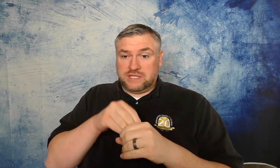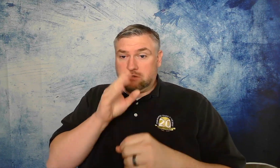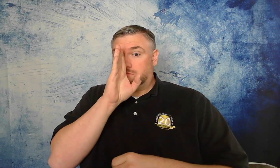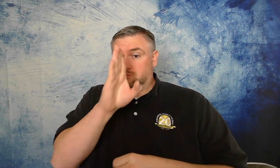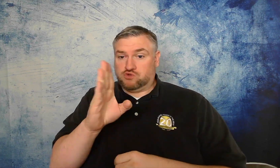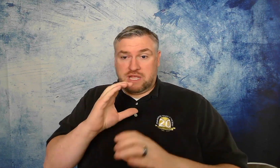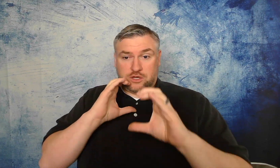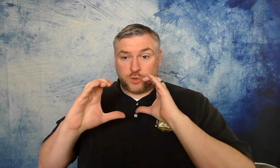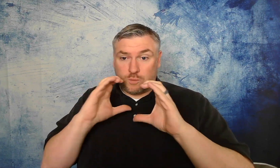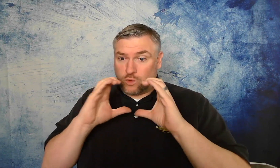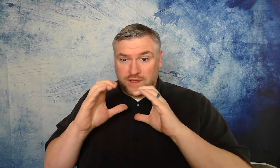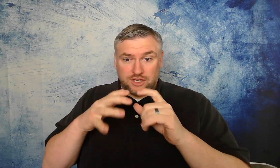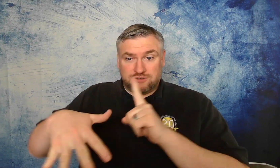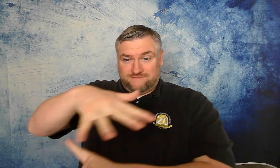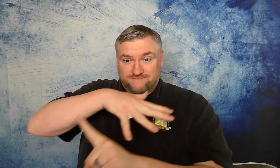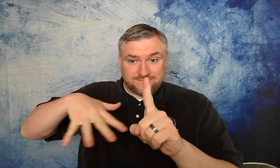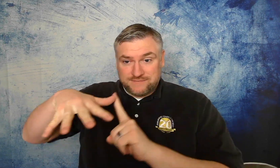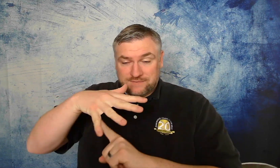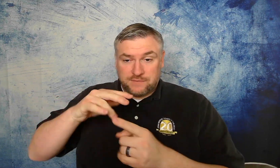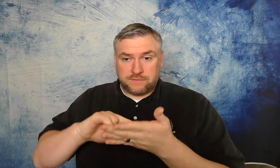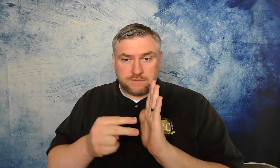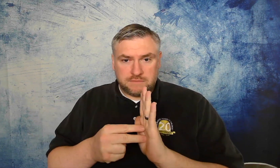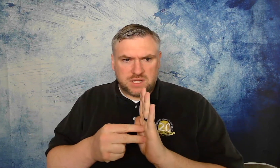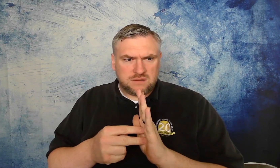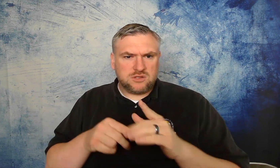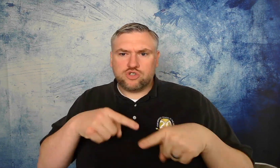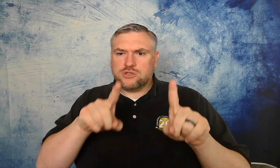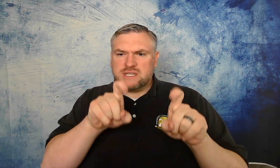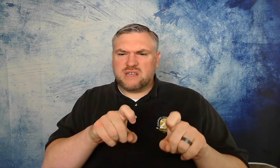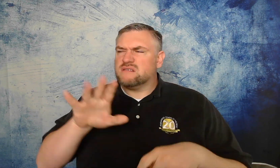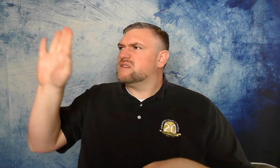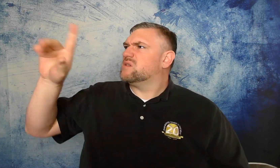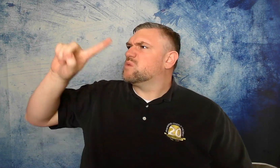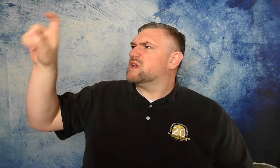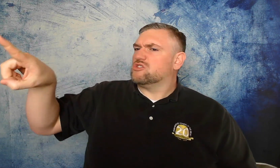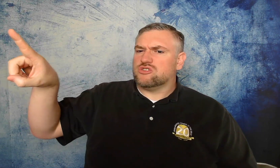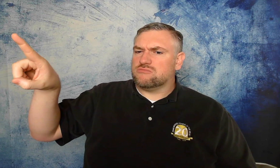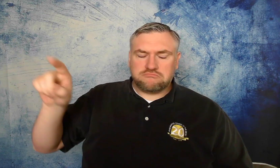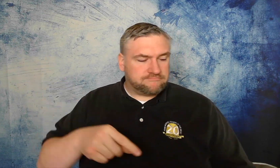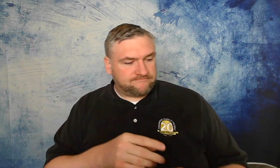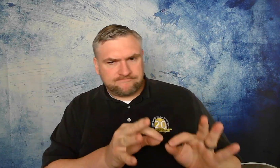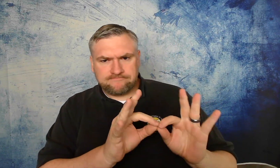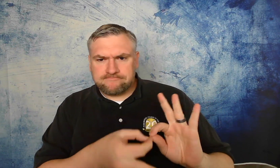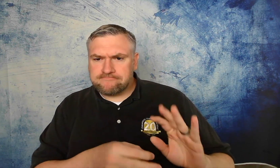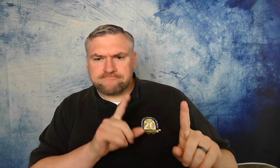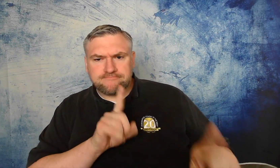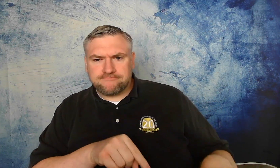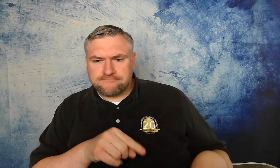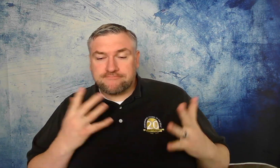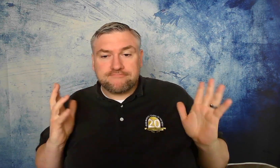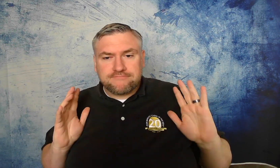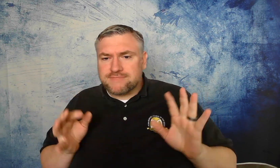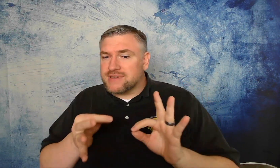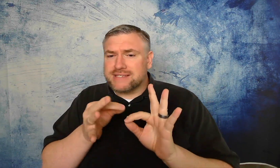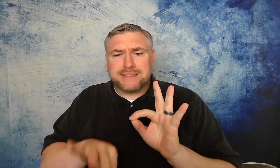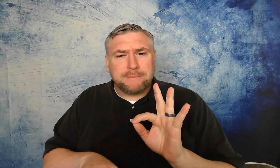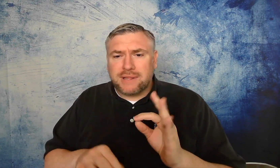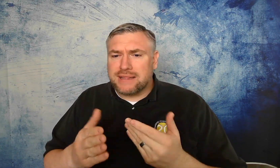Many of our students in a direct communication environment means that during the test, if they have questions, we can interpret, we can answer.